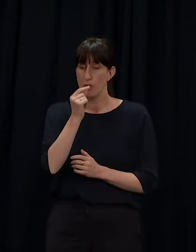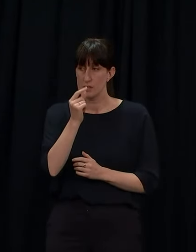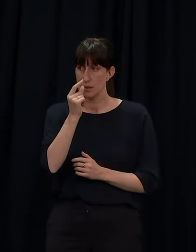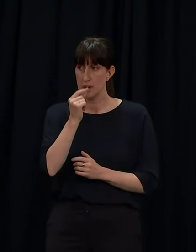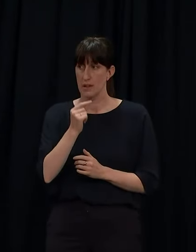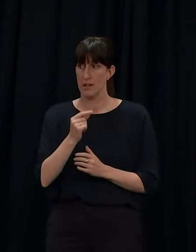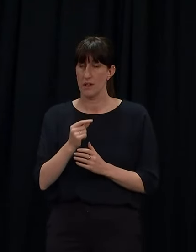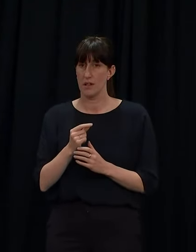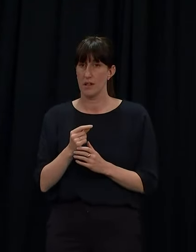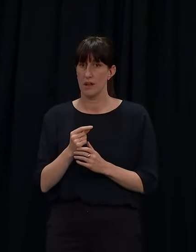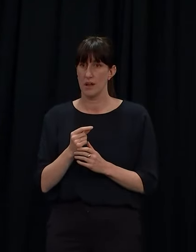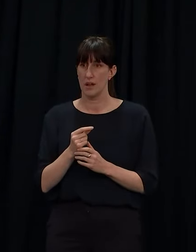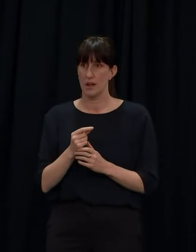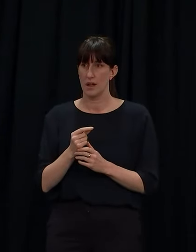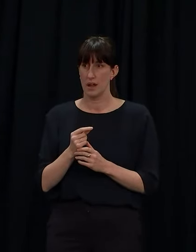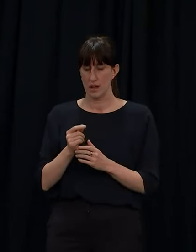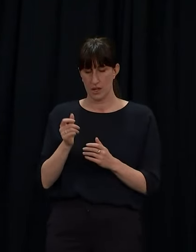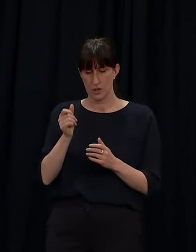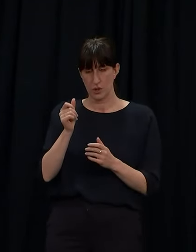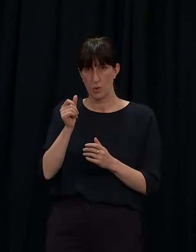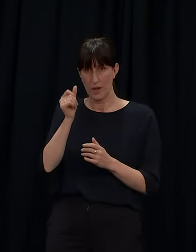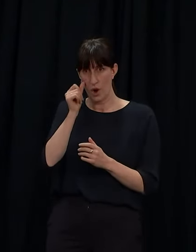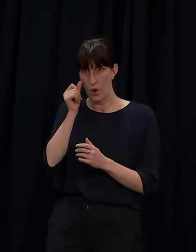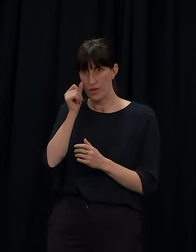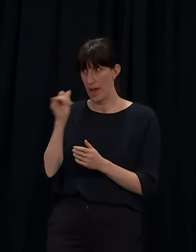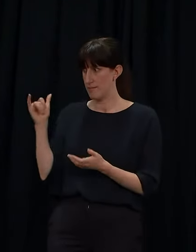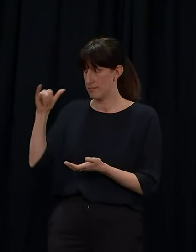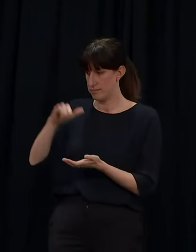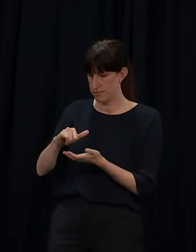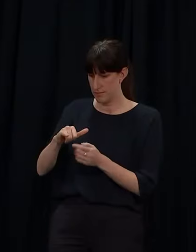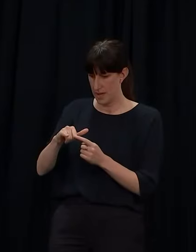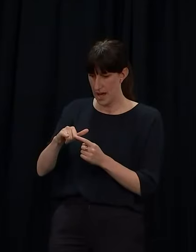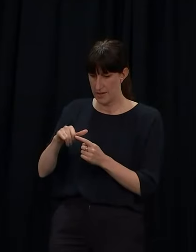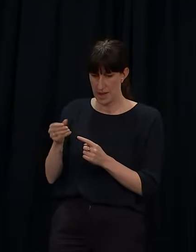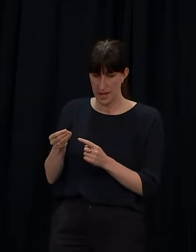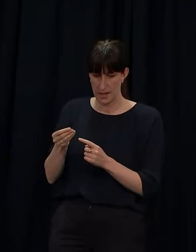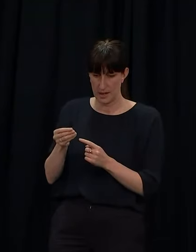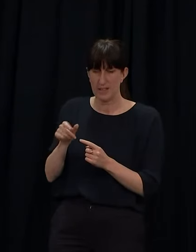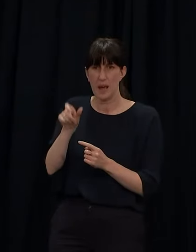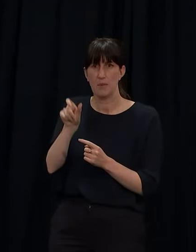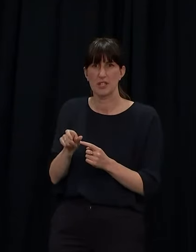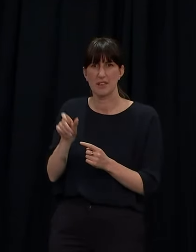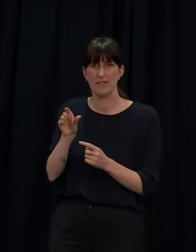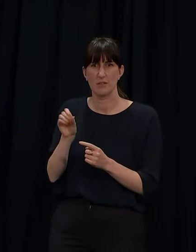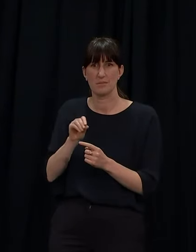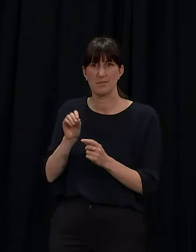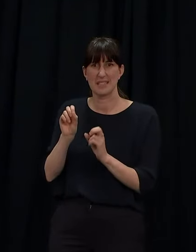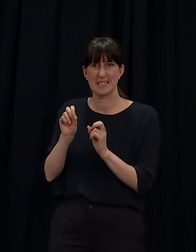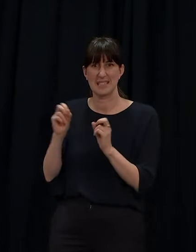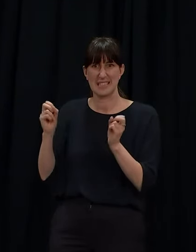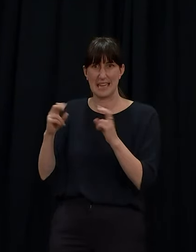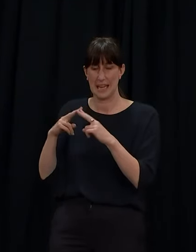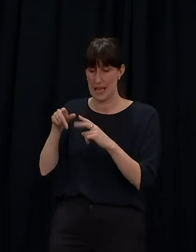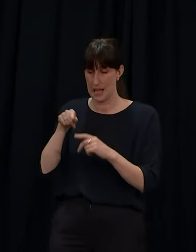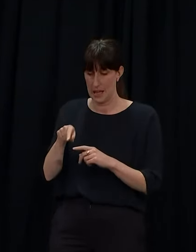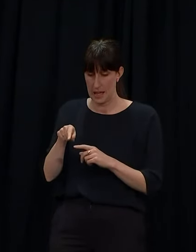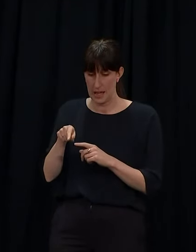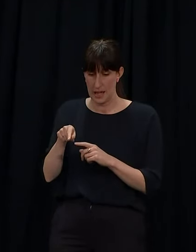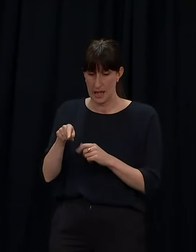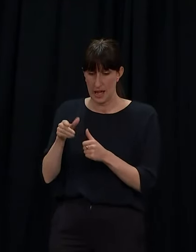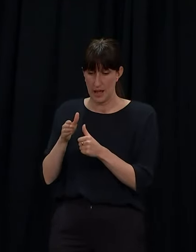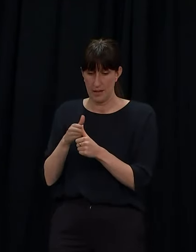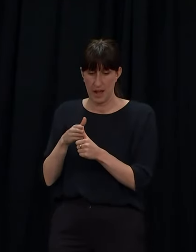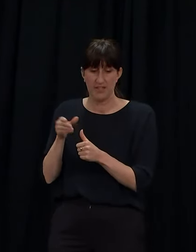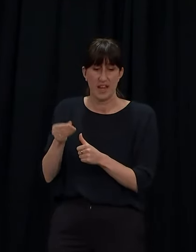then another missing link that then connects to the Crowne Plaza. The person who the theory stands might be the